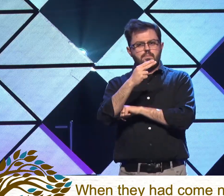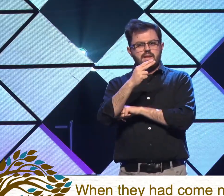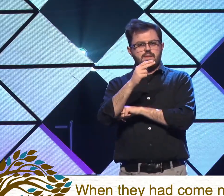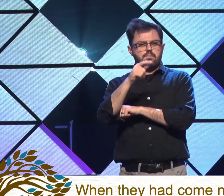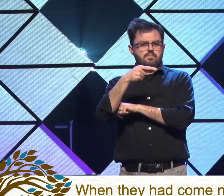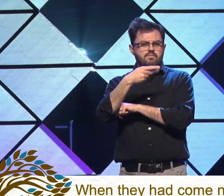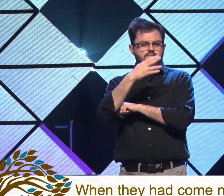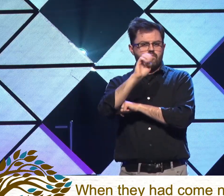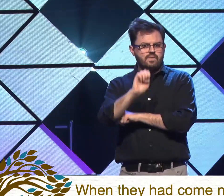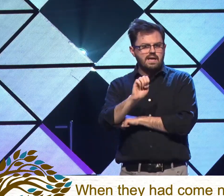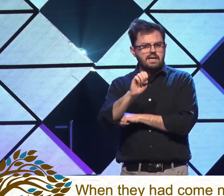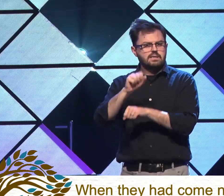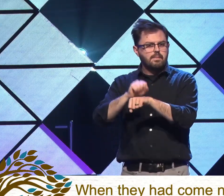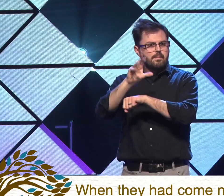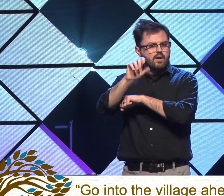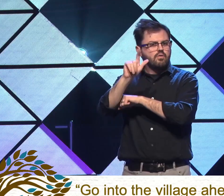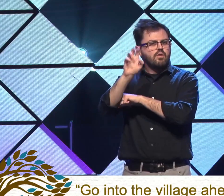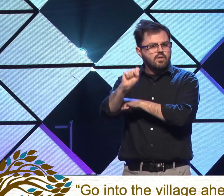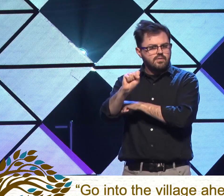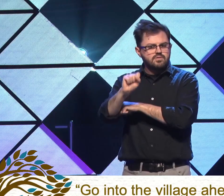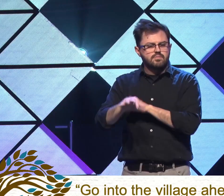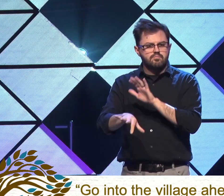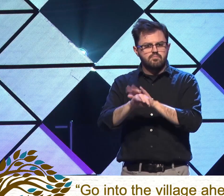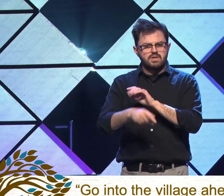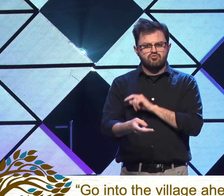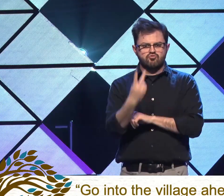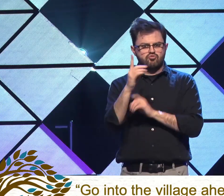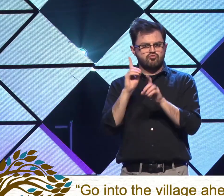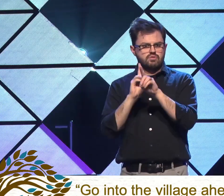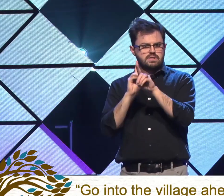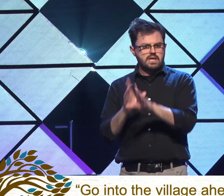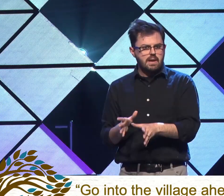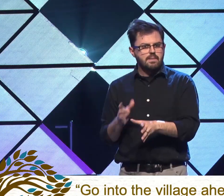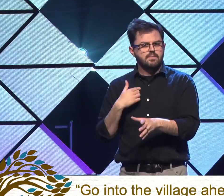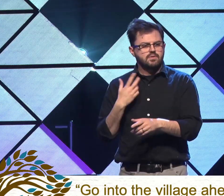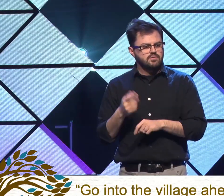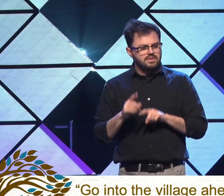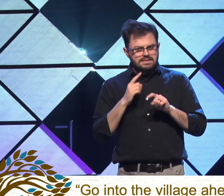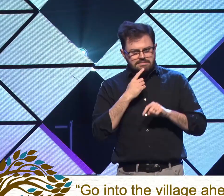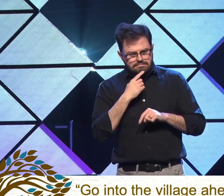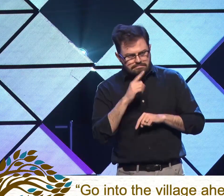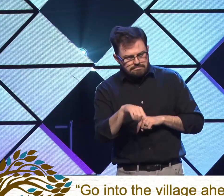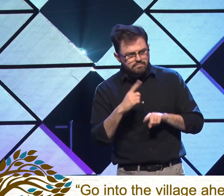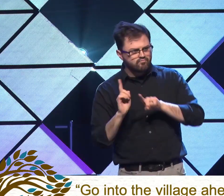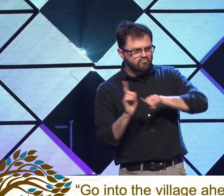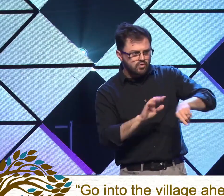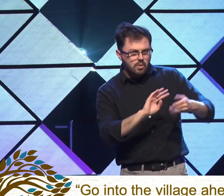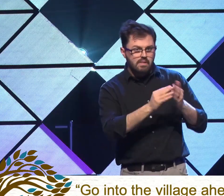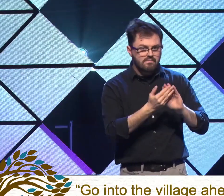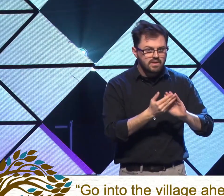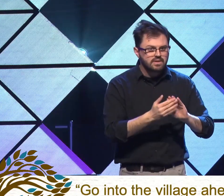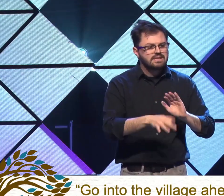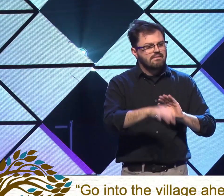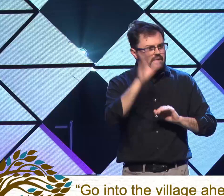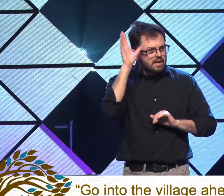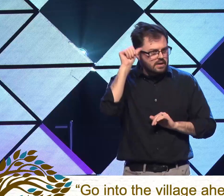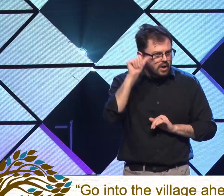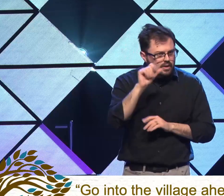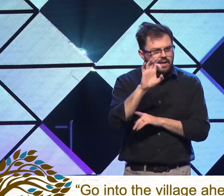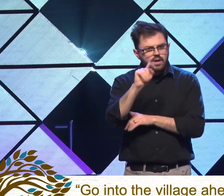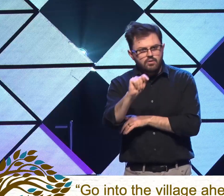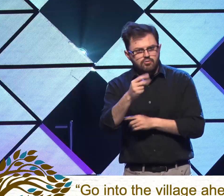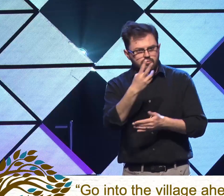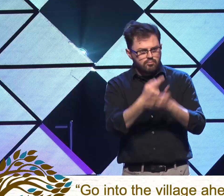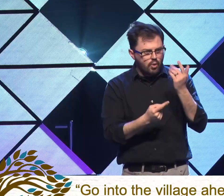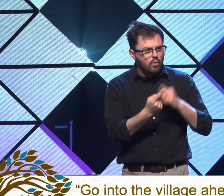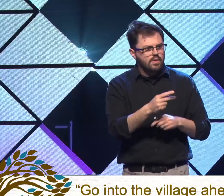And he said to him, hey, go to the village ahead of you, and immediately you'll find a donkey tied and a colt with her. Untie them and bring them both to me. Get